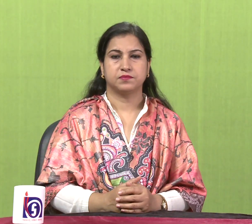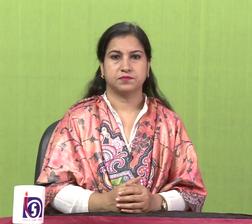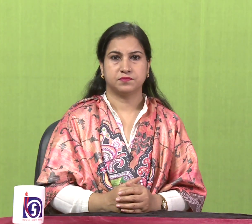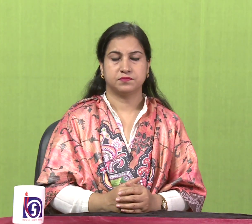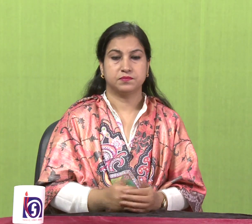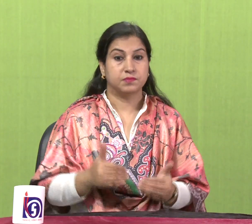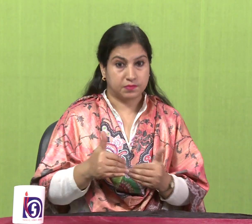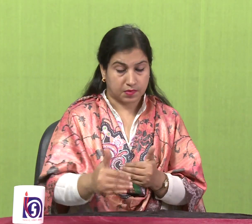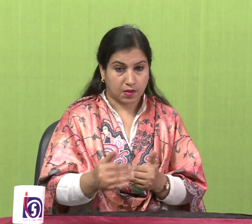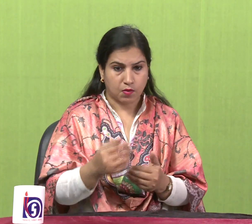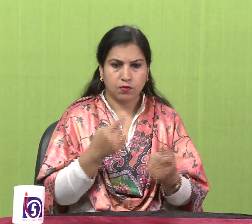Now we can talk about